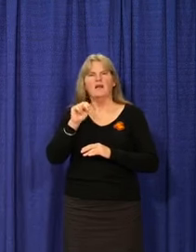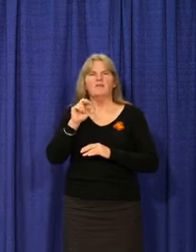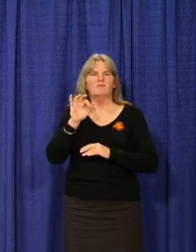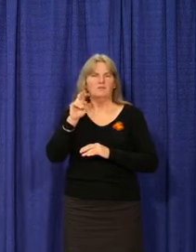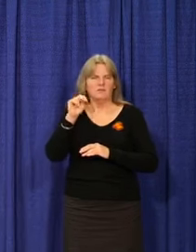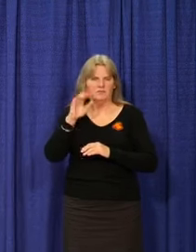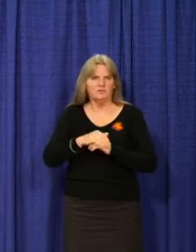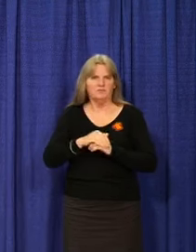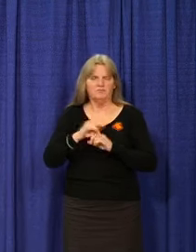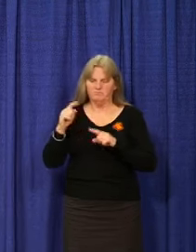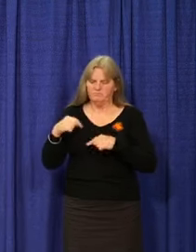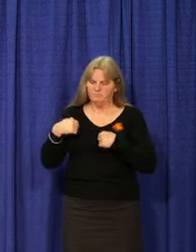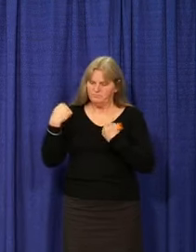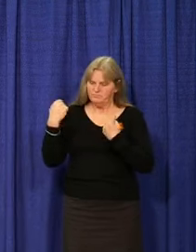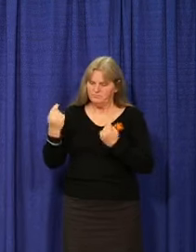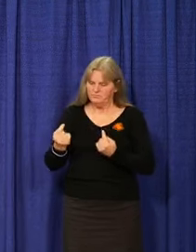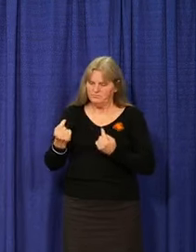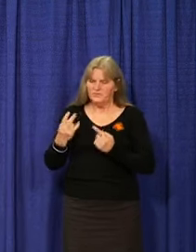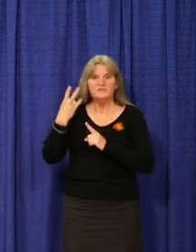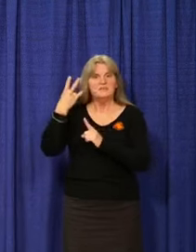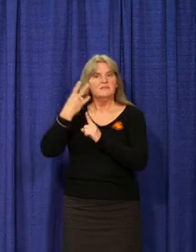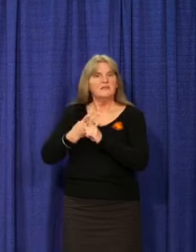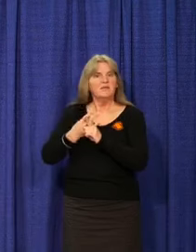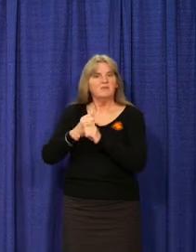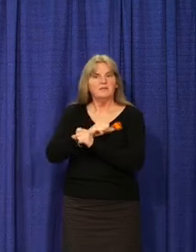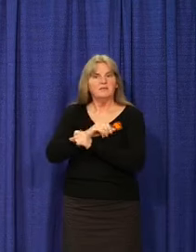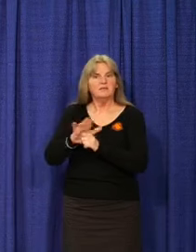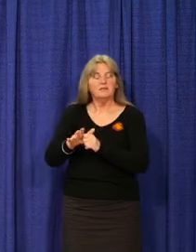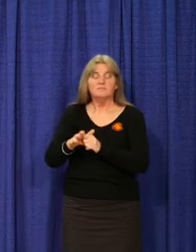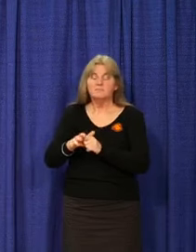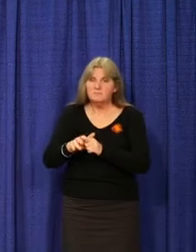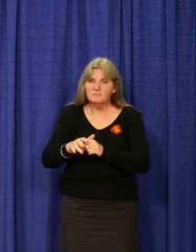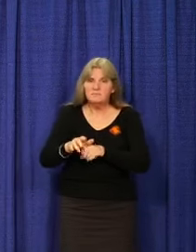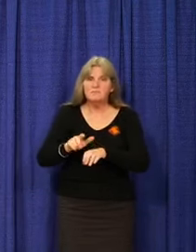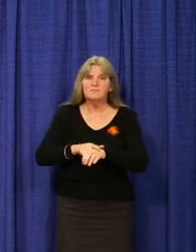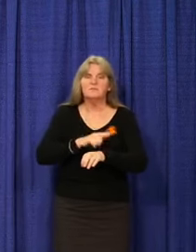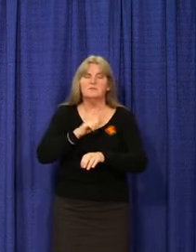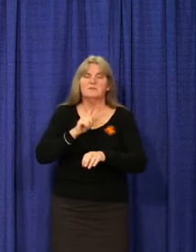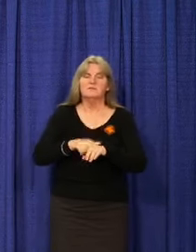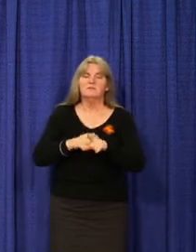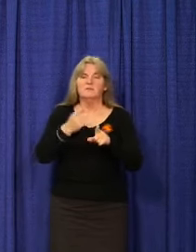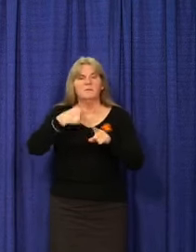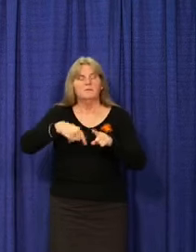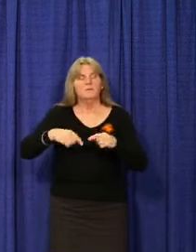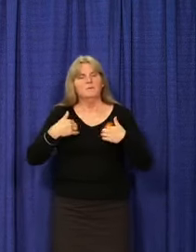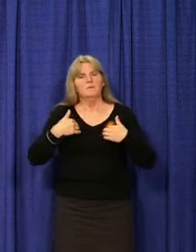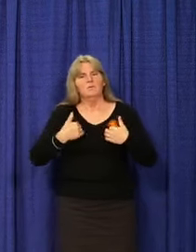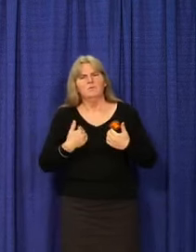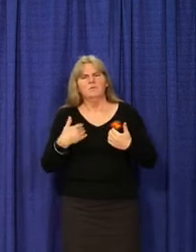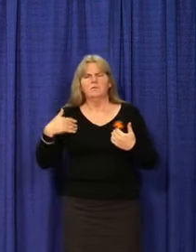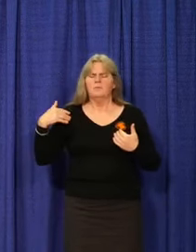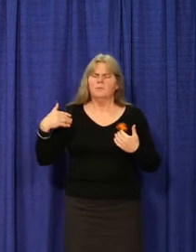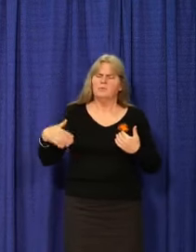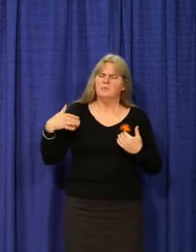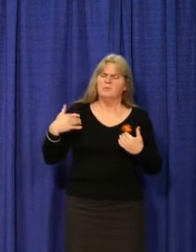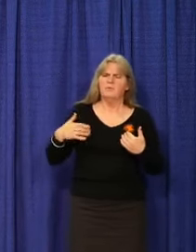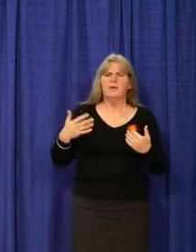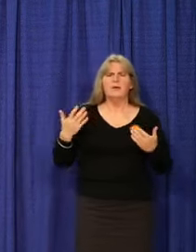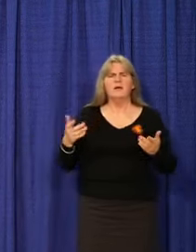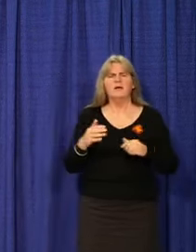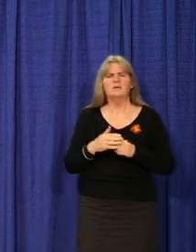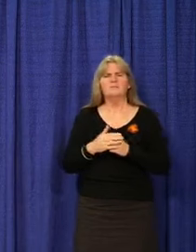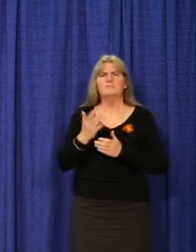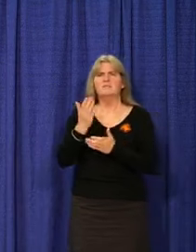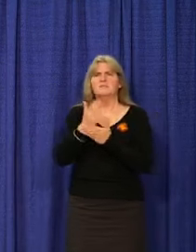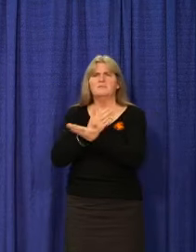month 7 of this pandemic. That's a long time, and I know that fatigue can set in. Some folks are